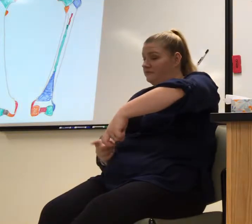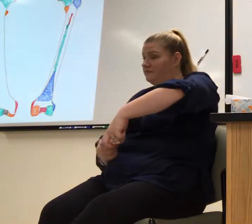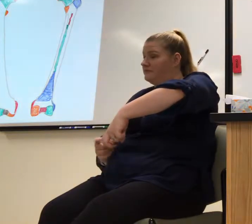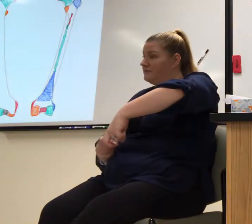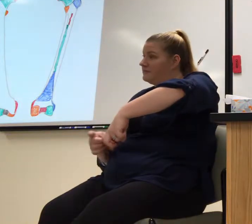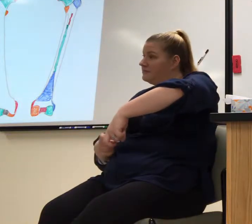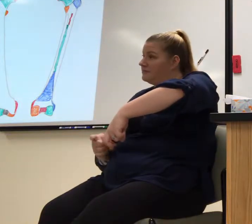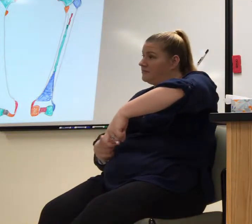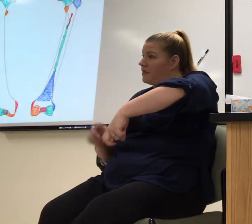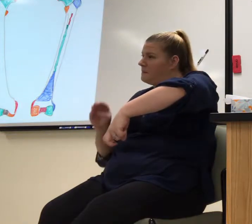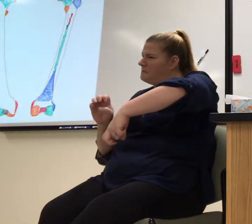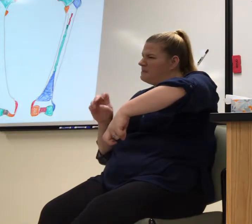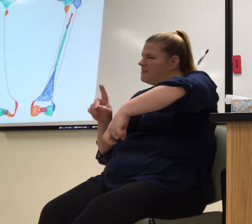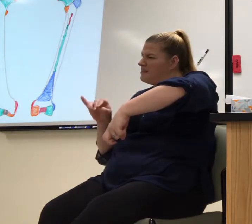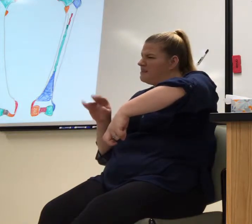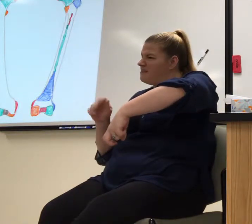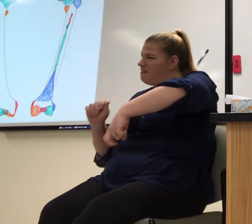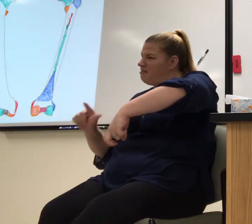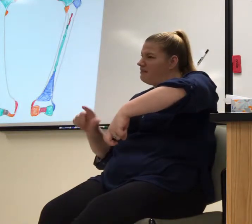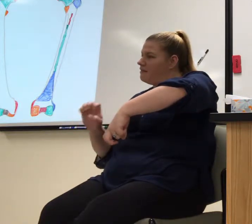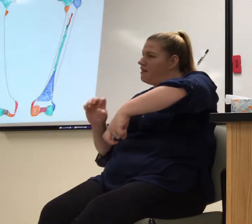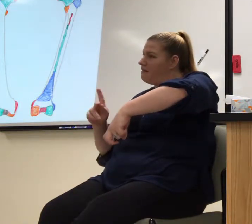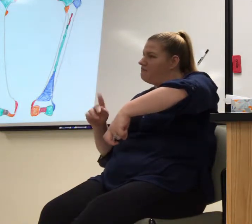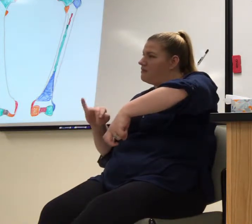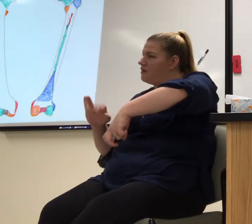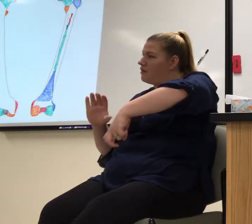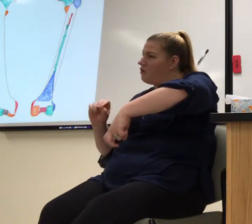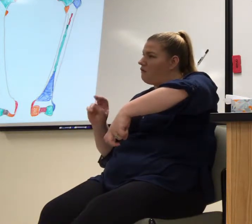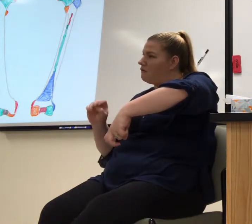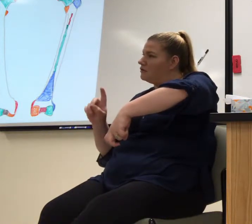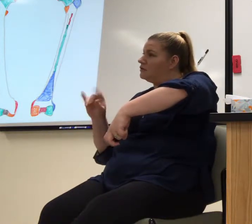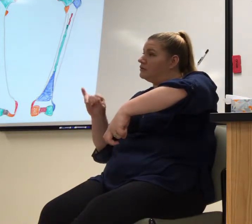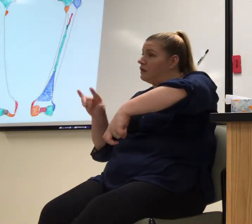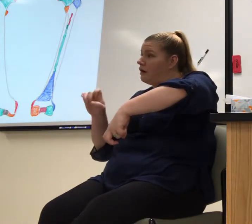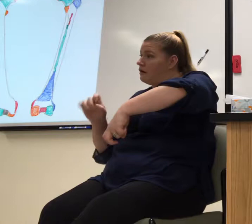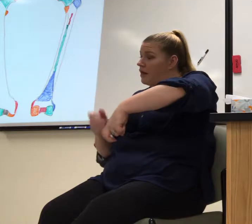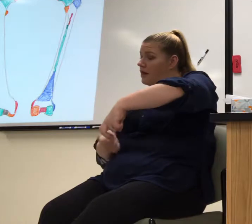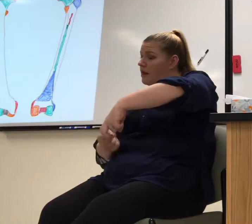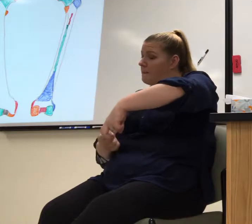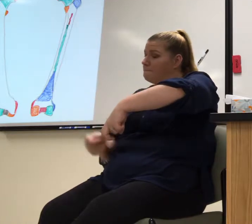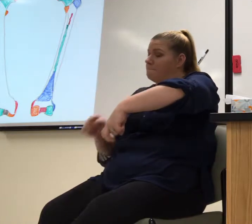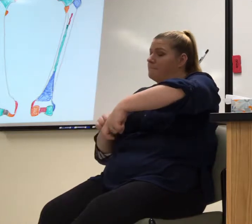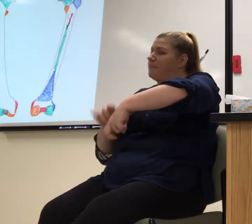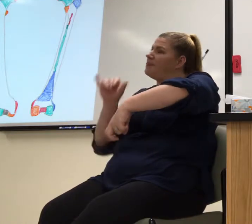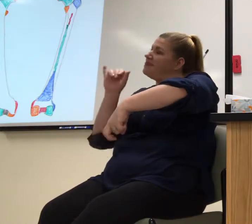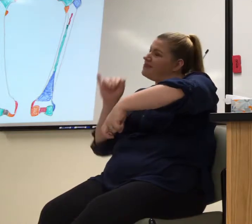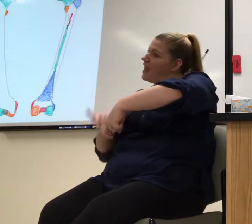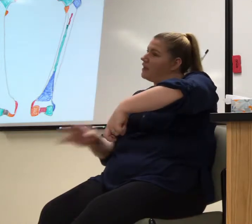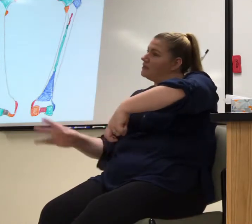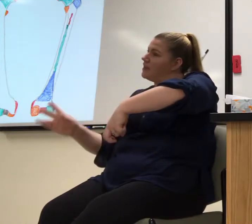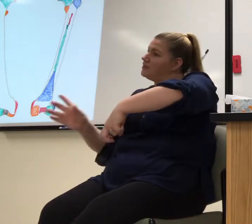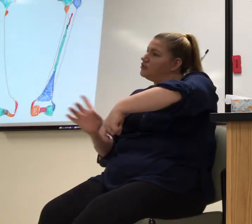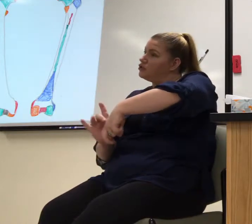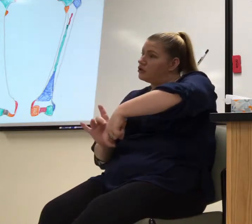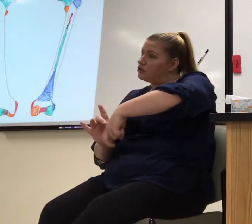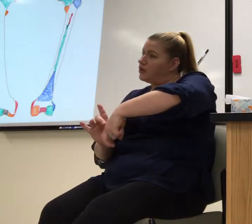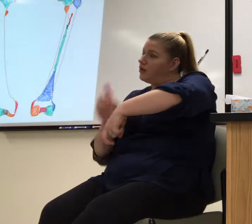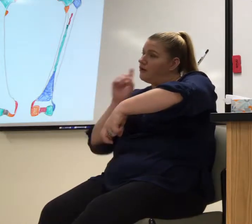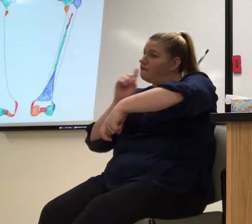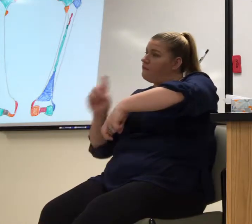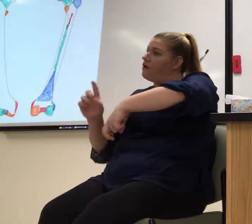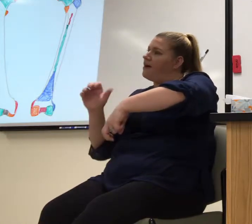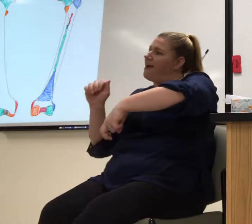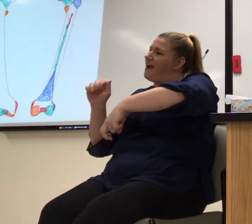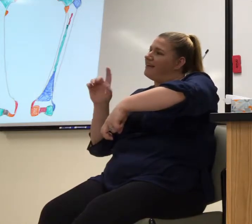epicondyle. I put it there because that's an insertion for the tendon of adductor magnus.